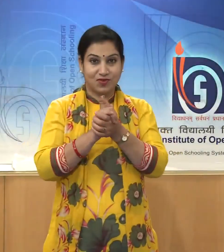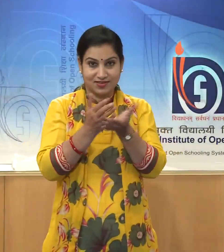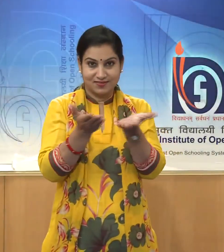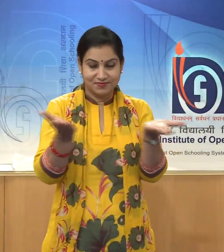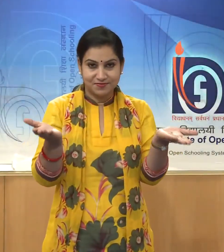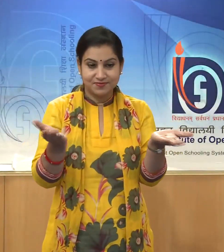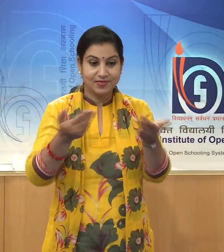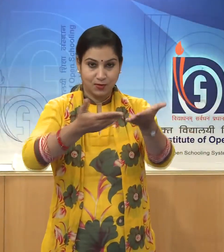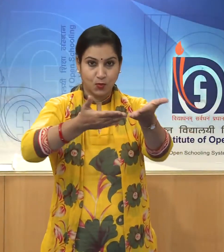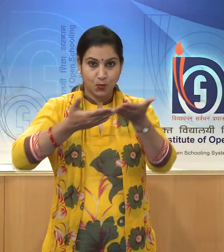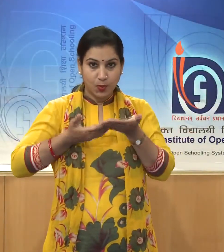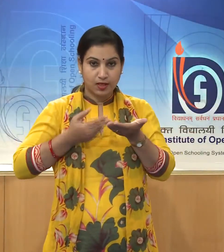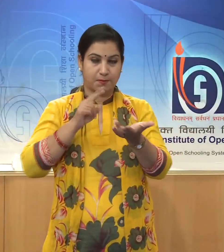Friends, welcome to the